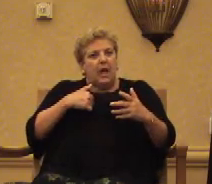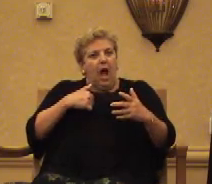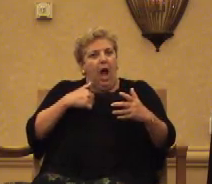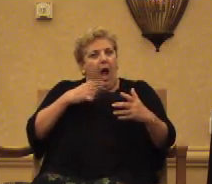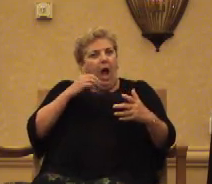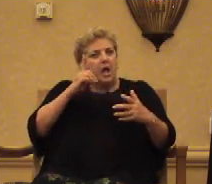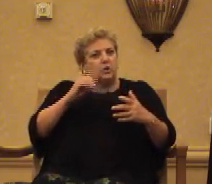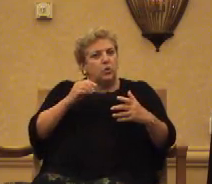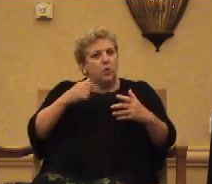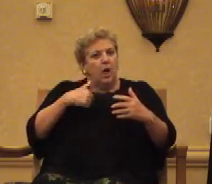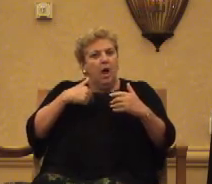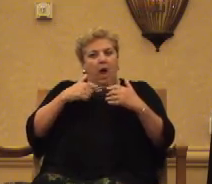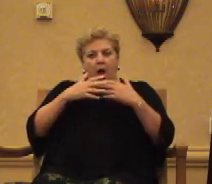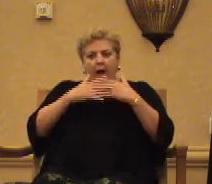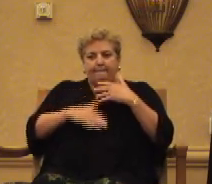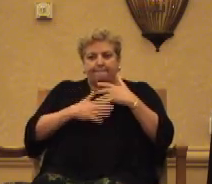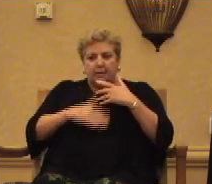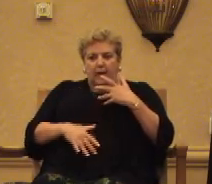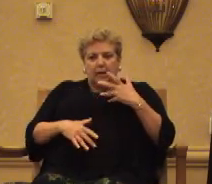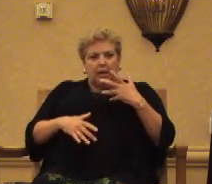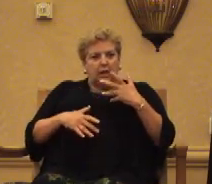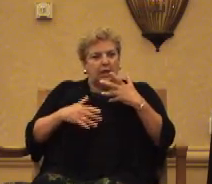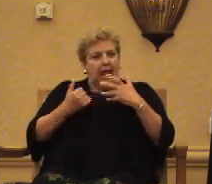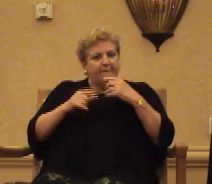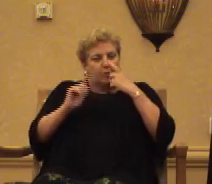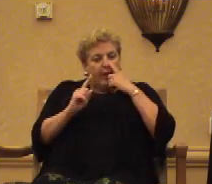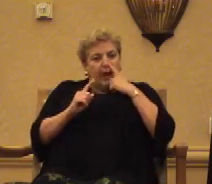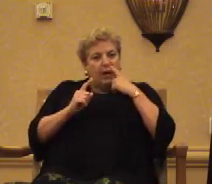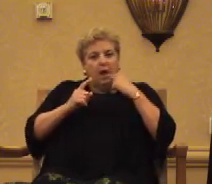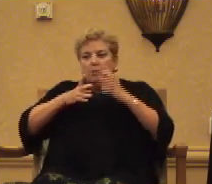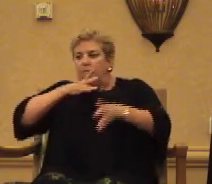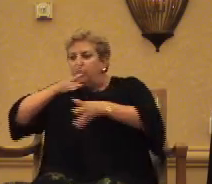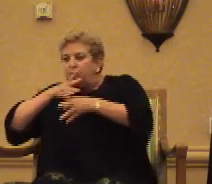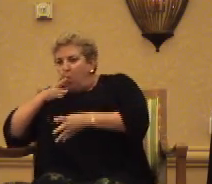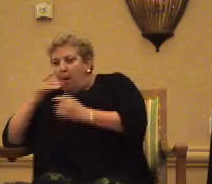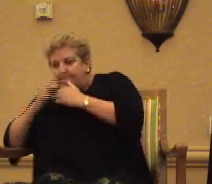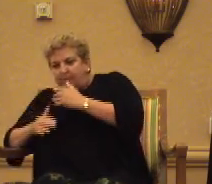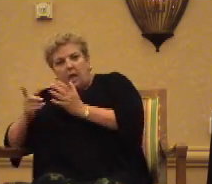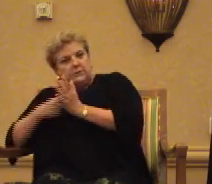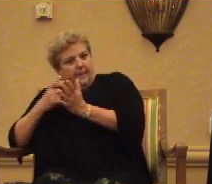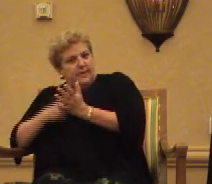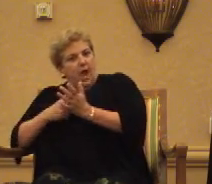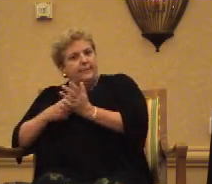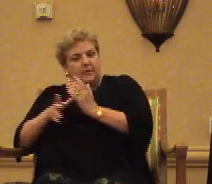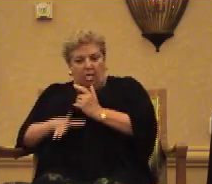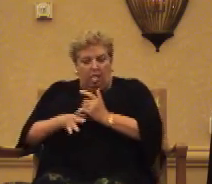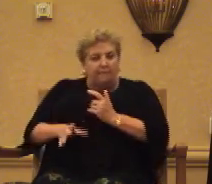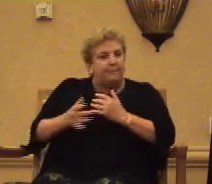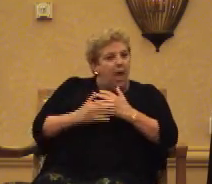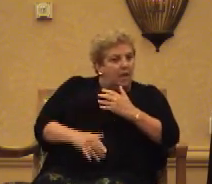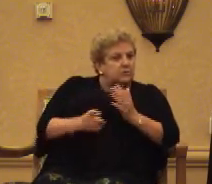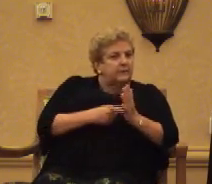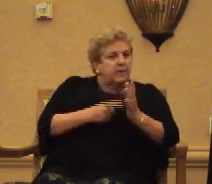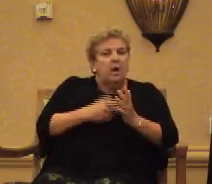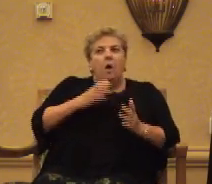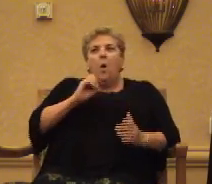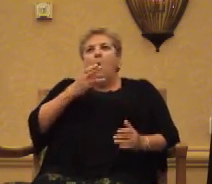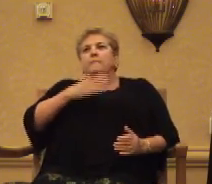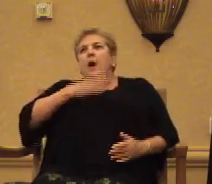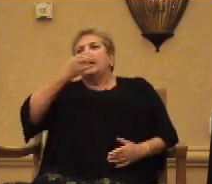I'm bleeding out both ends. I mean, I throw up blood sometimes. I thought, oh my God, I got